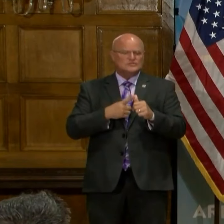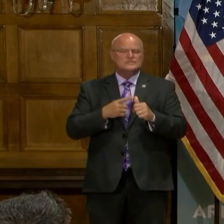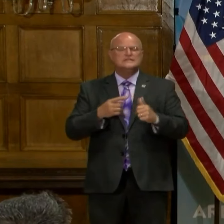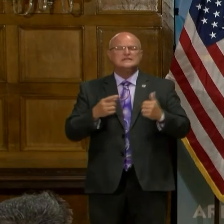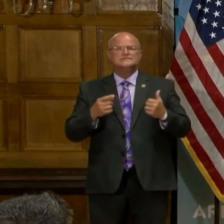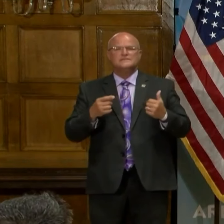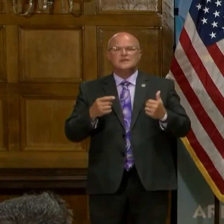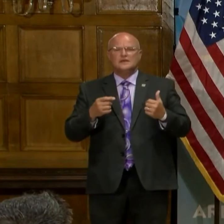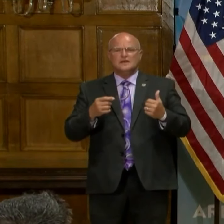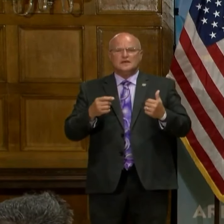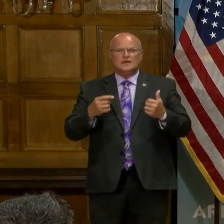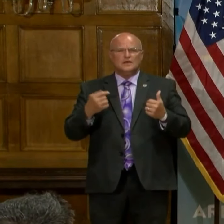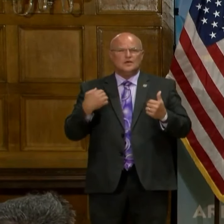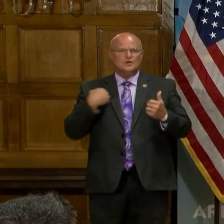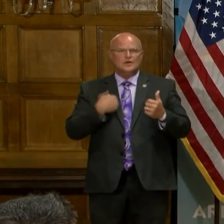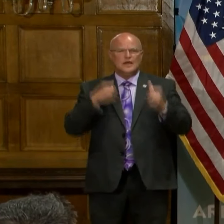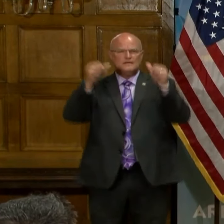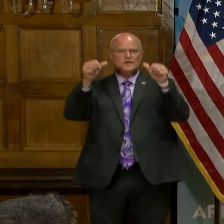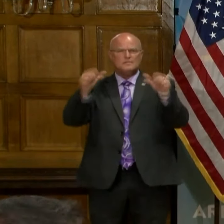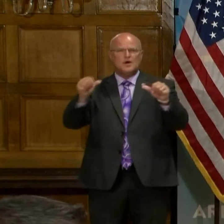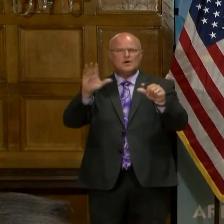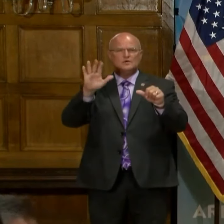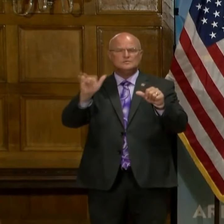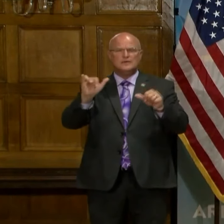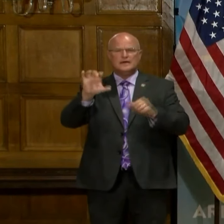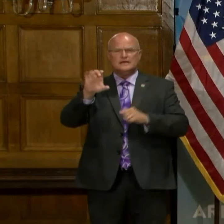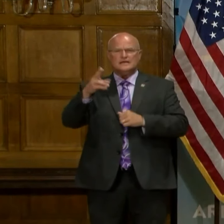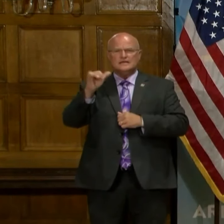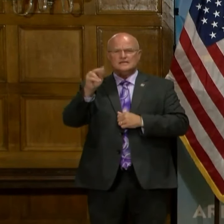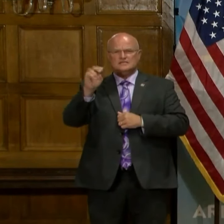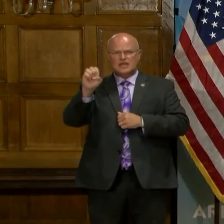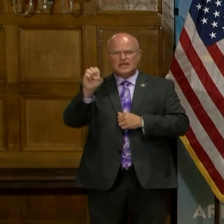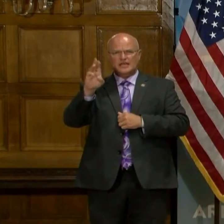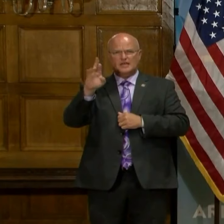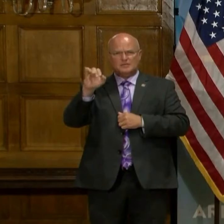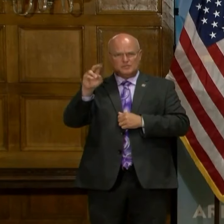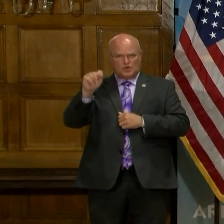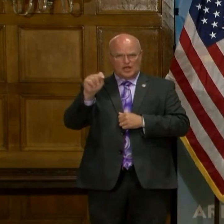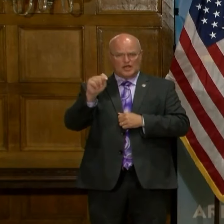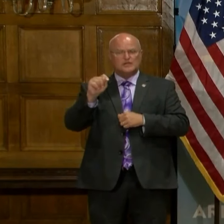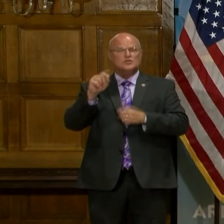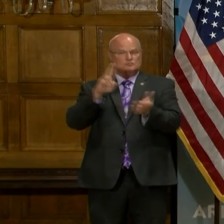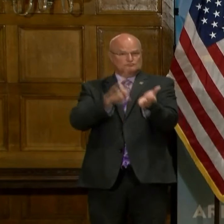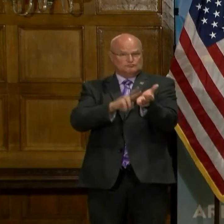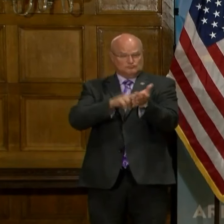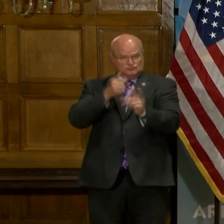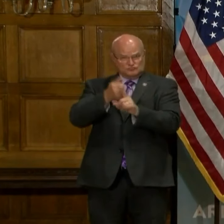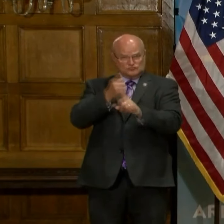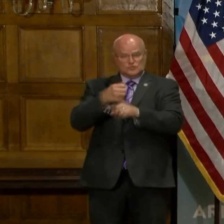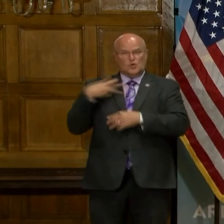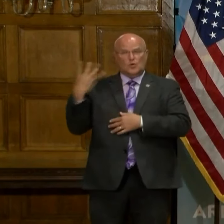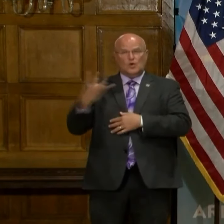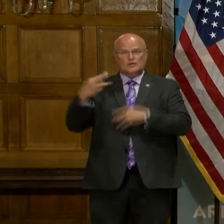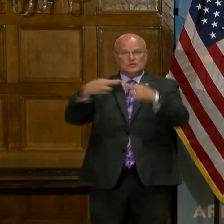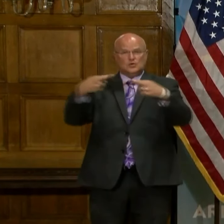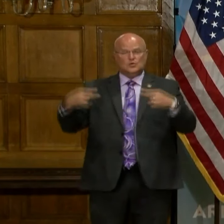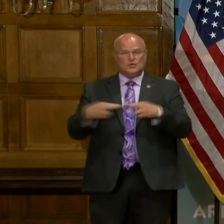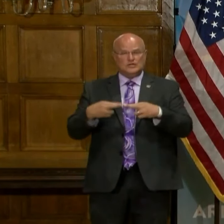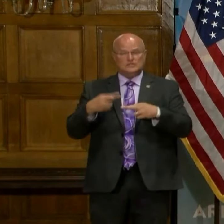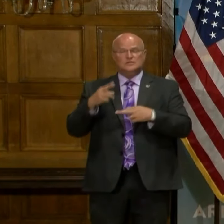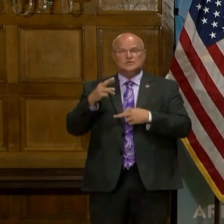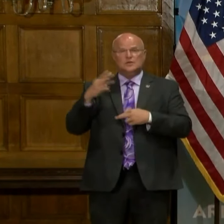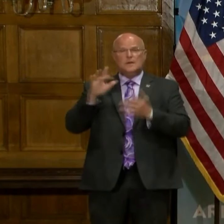a post by Cheyenne Bright, who's a nurse at Washington Regional Medical Center, and she gave me